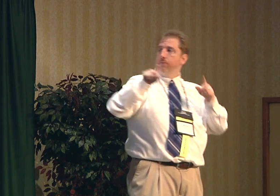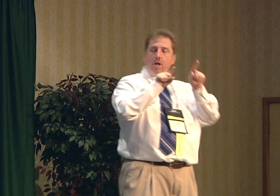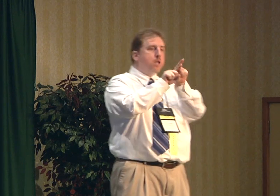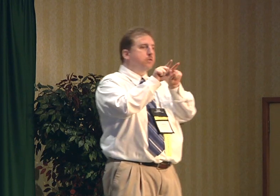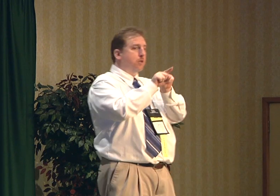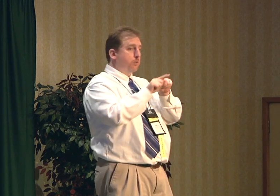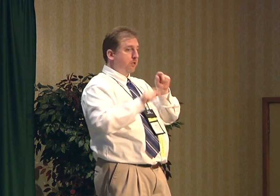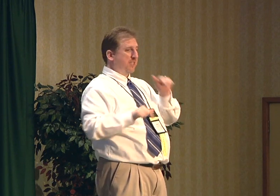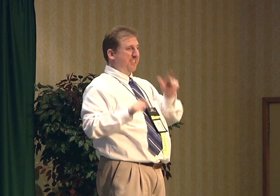there with the community.